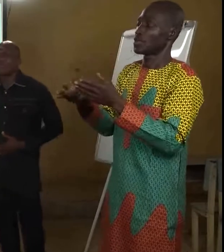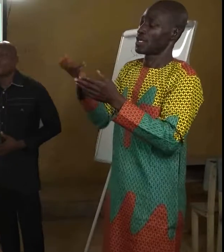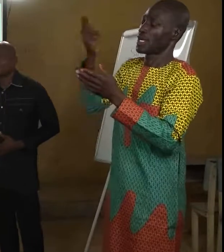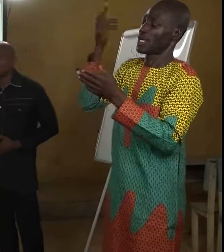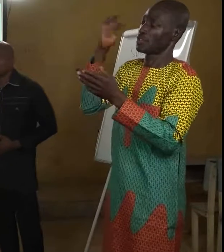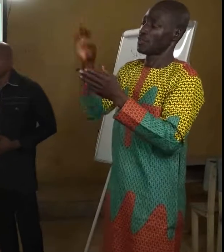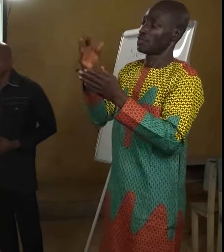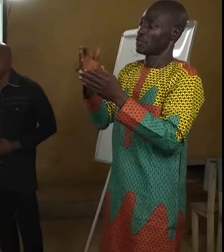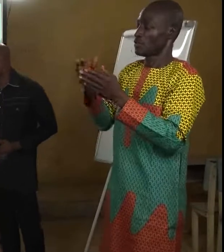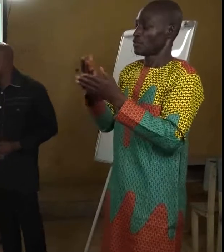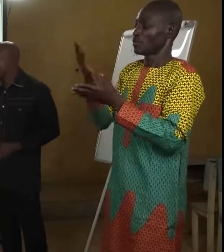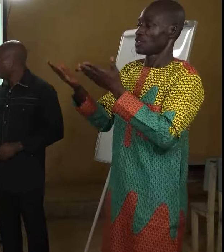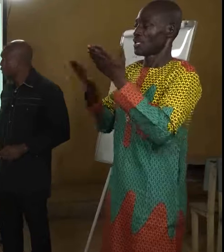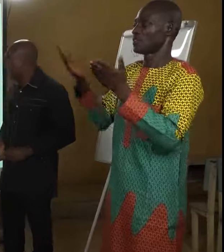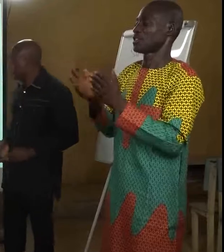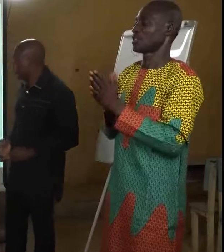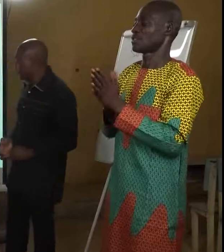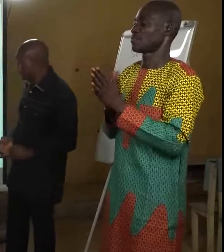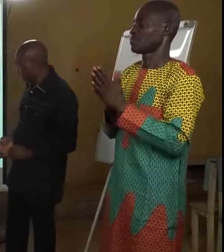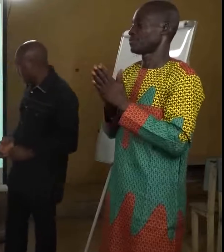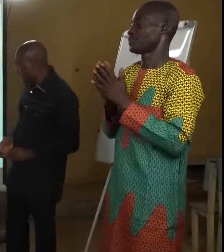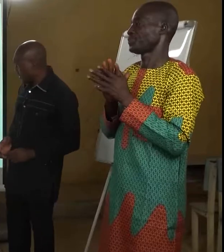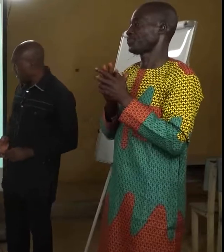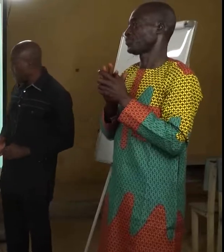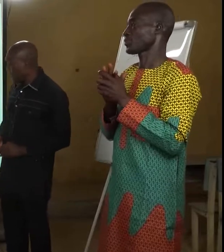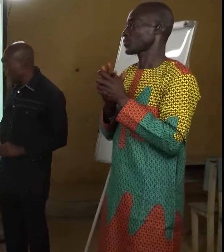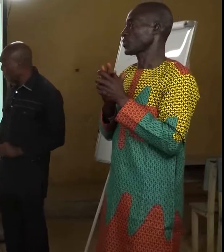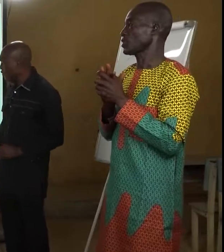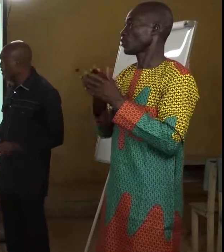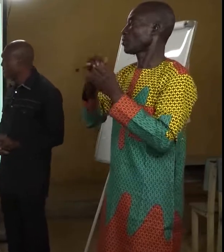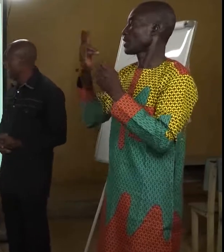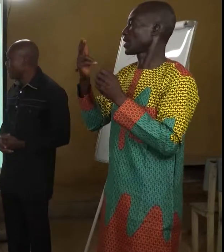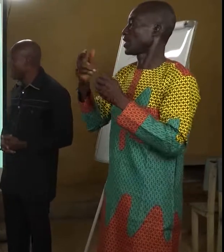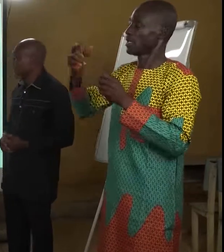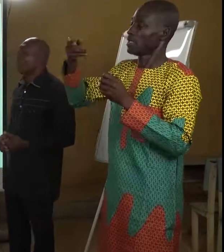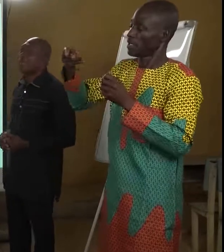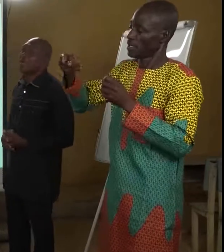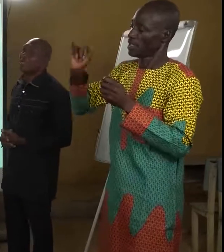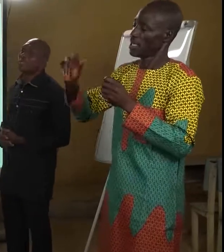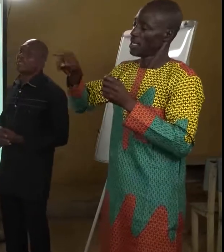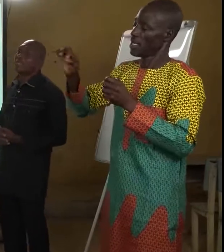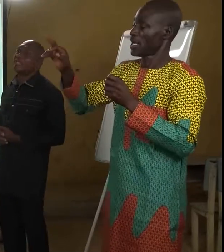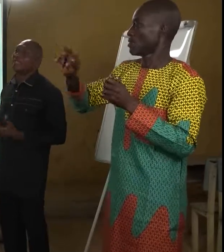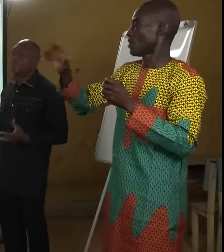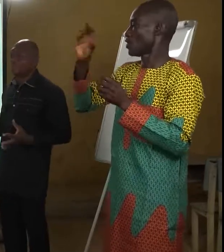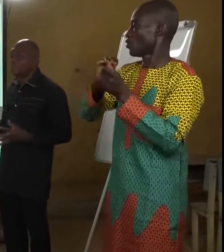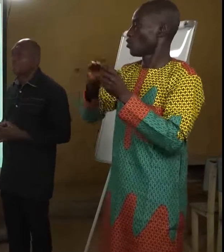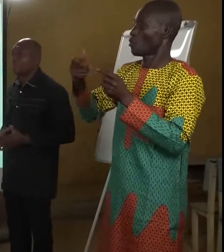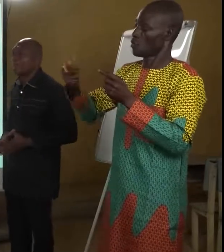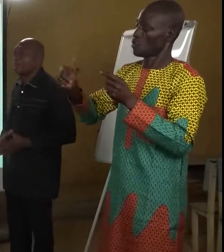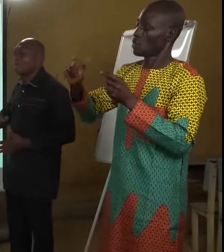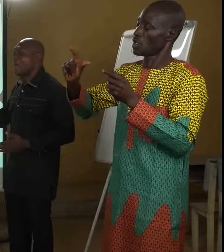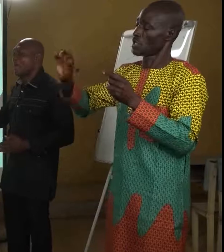the cost of production. We go to number three, which is hyper or galloping